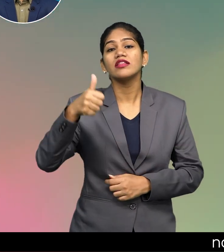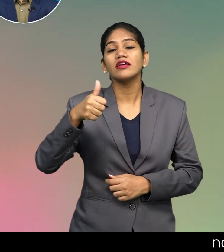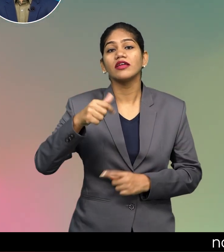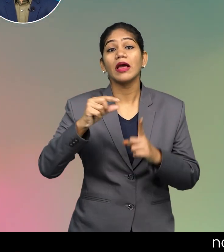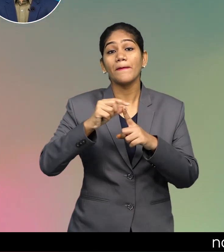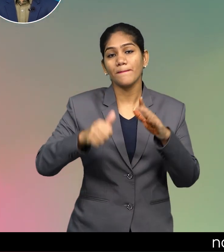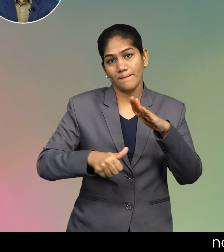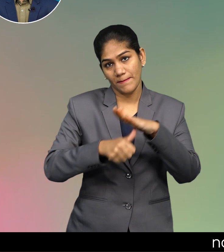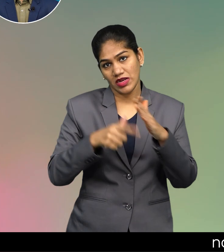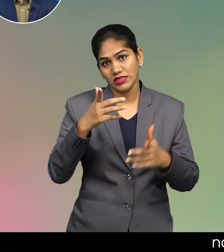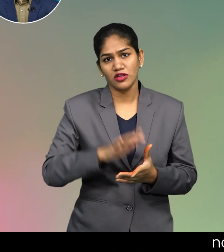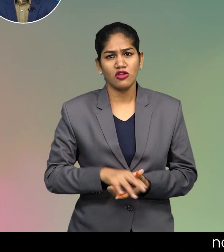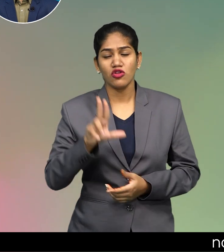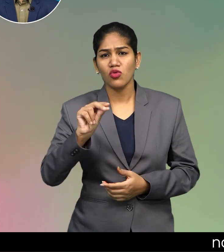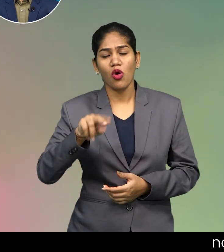not a monarch.